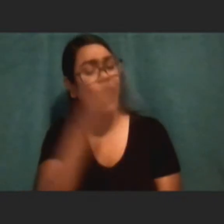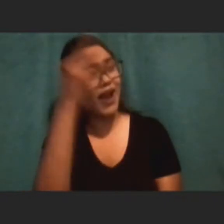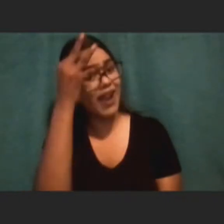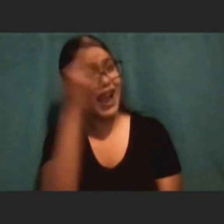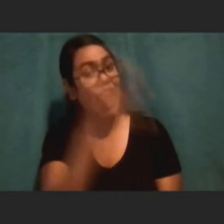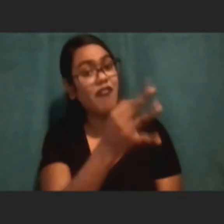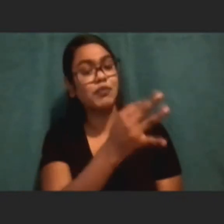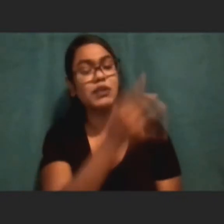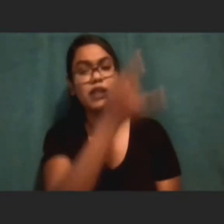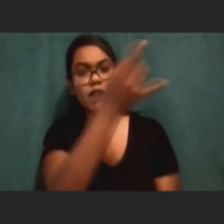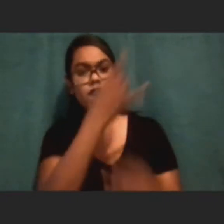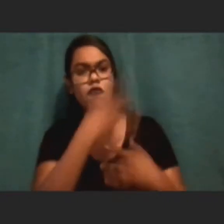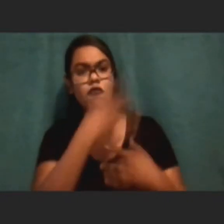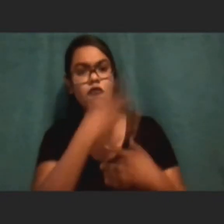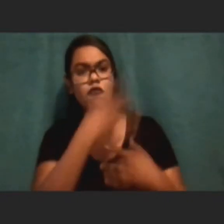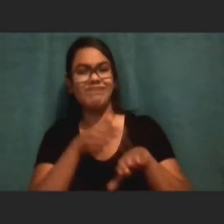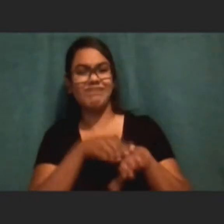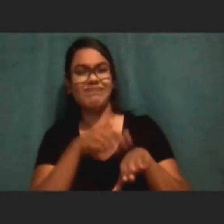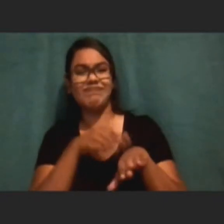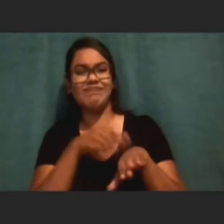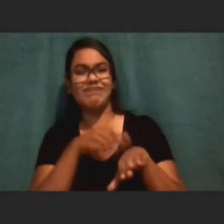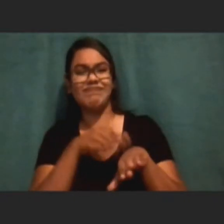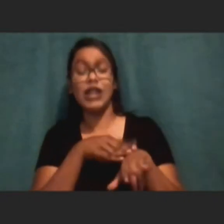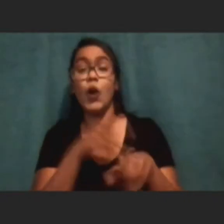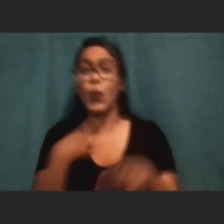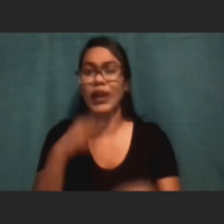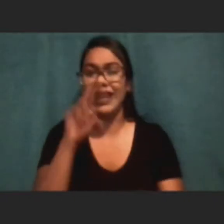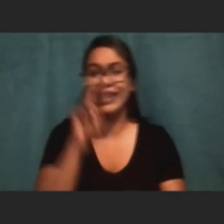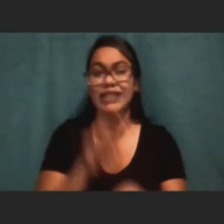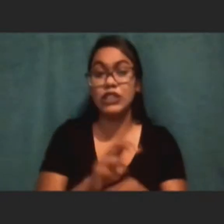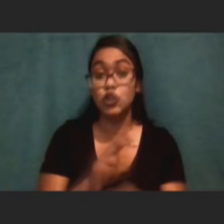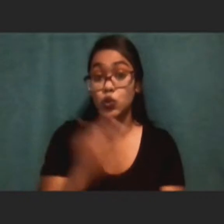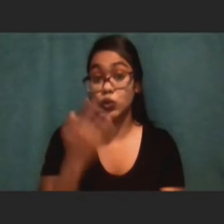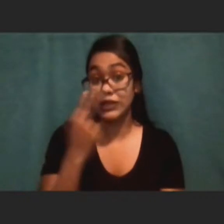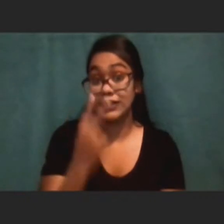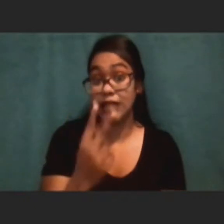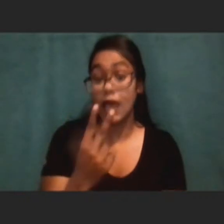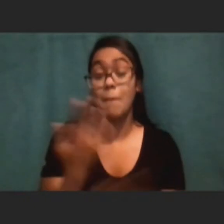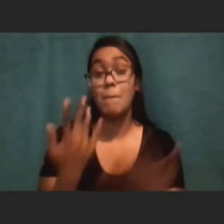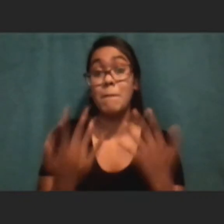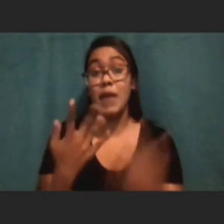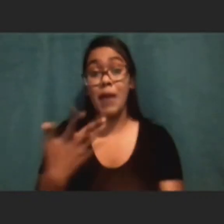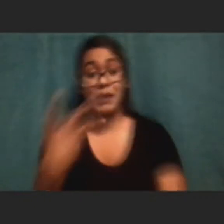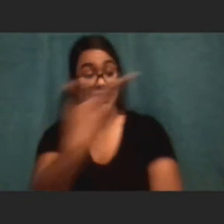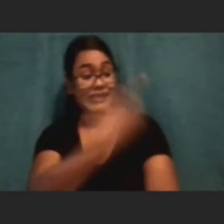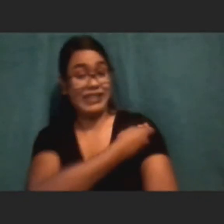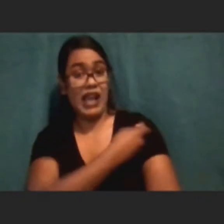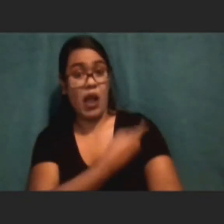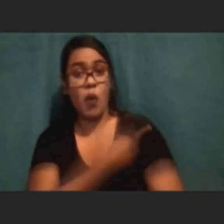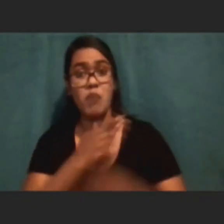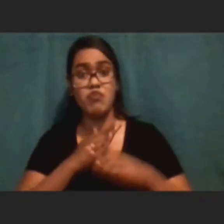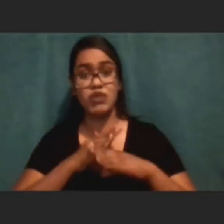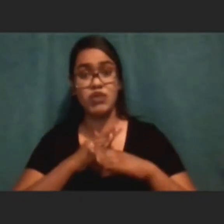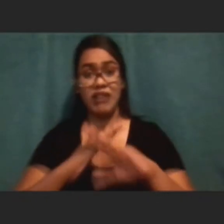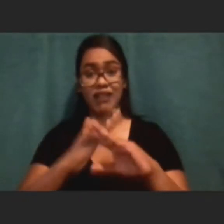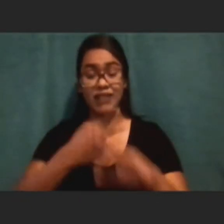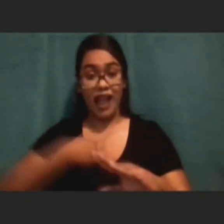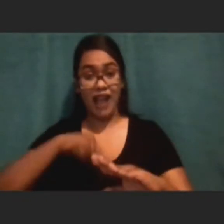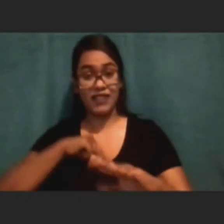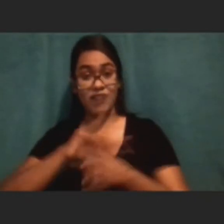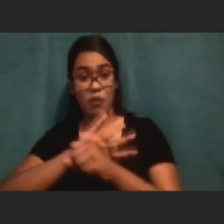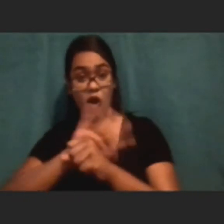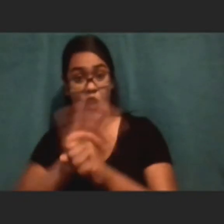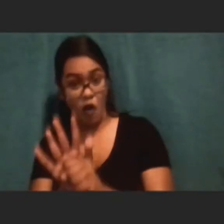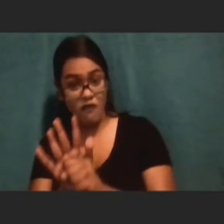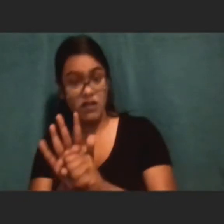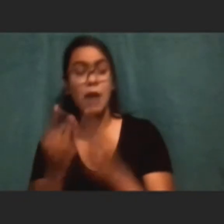campaign in the process of creating an impression that taking a jab will protect one against the COVID-19 and all its